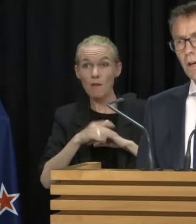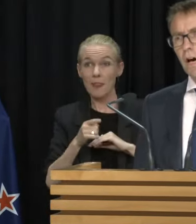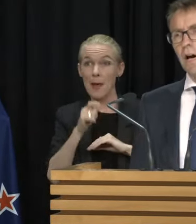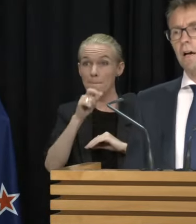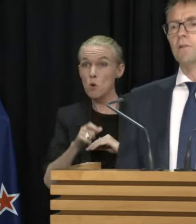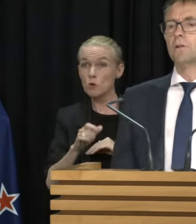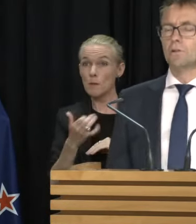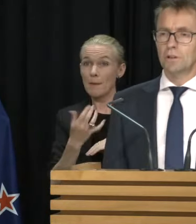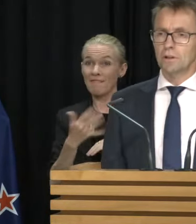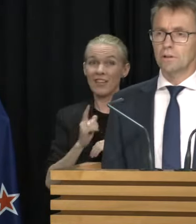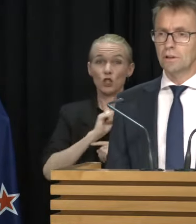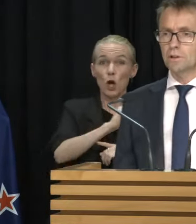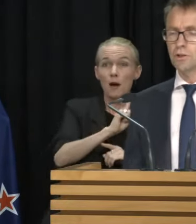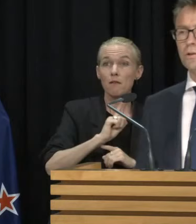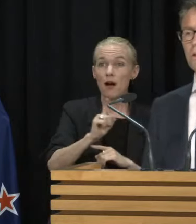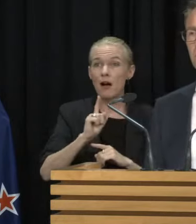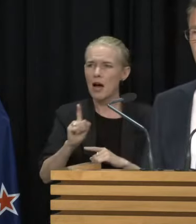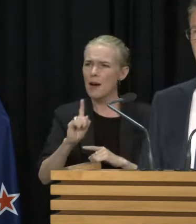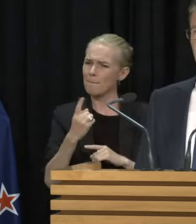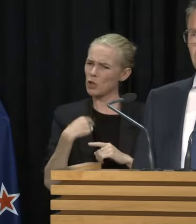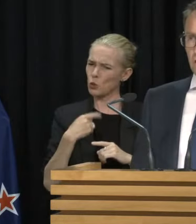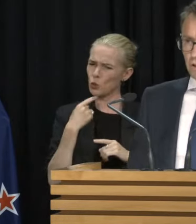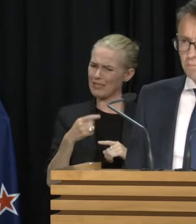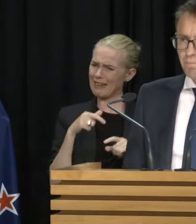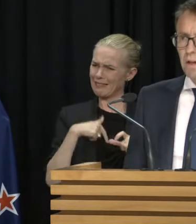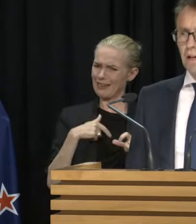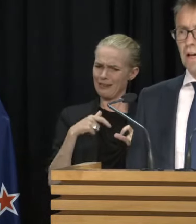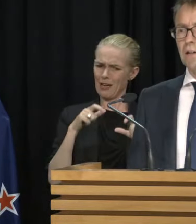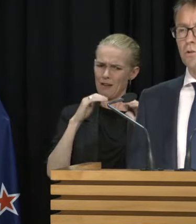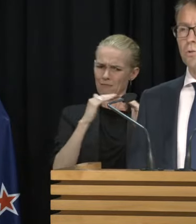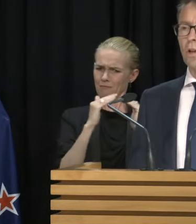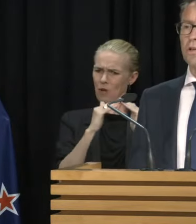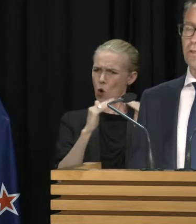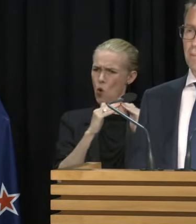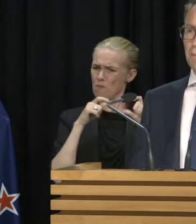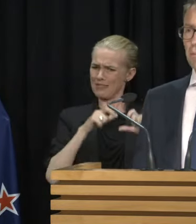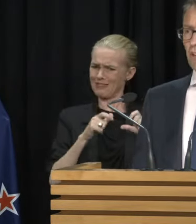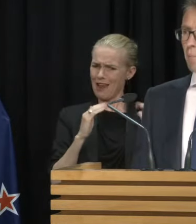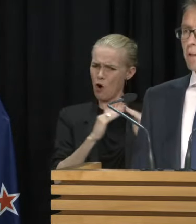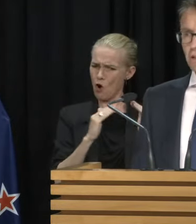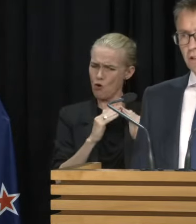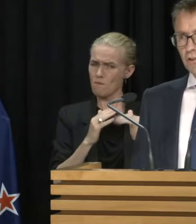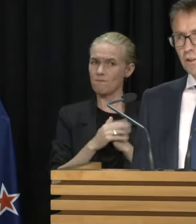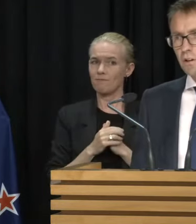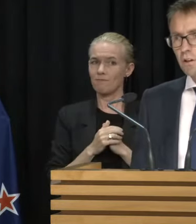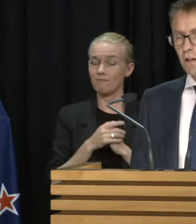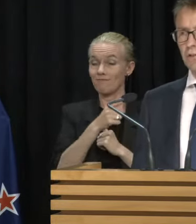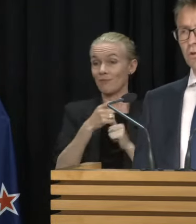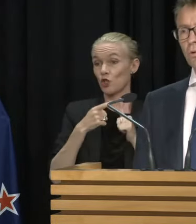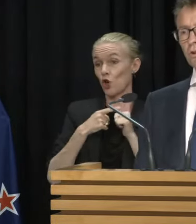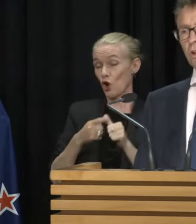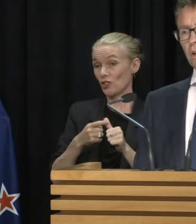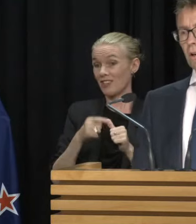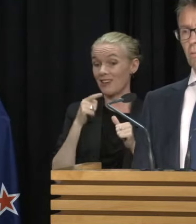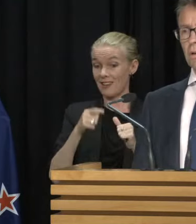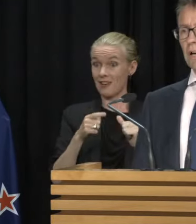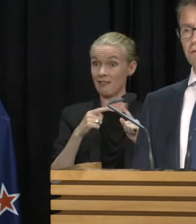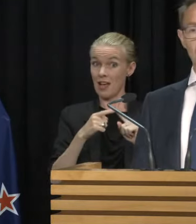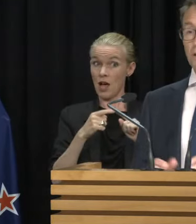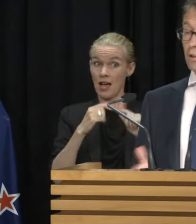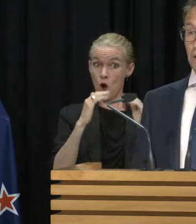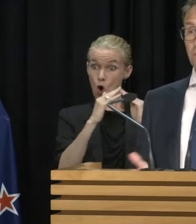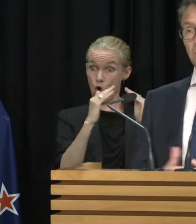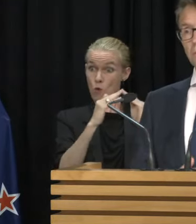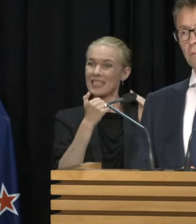Yes. The student is in a family of 6, and all those family members are being tested, and of course we